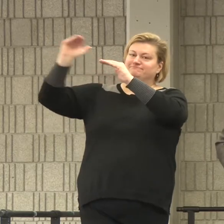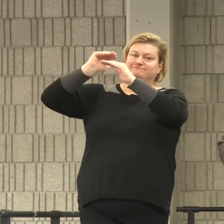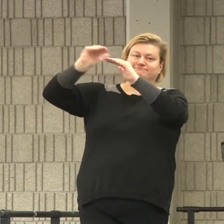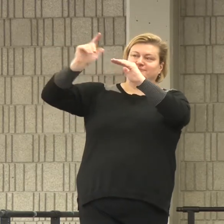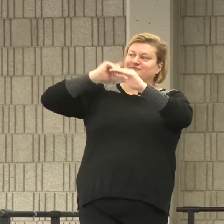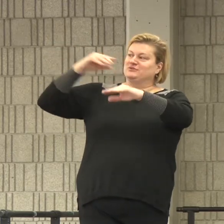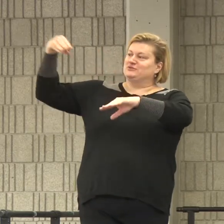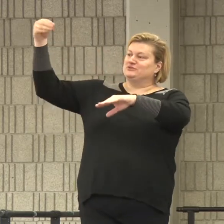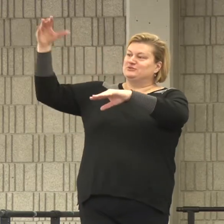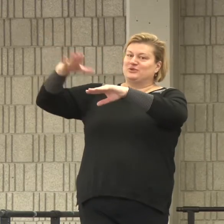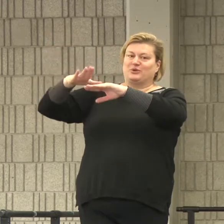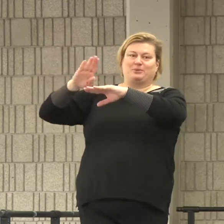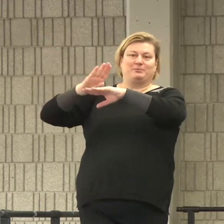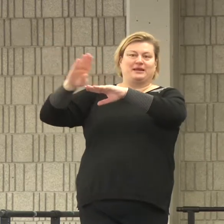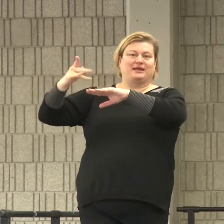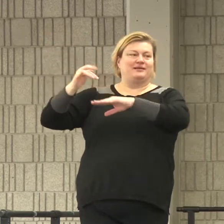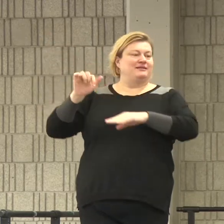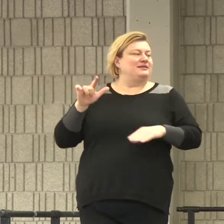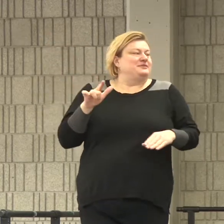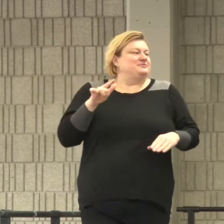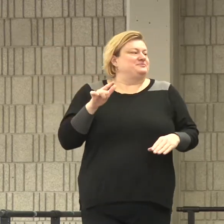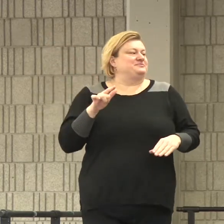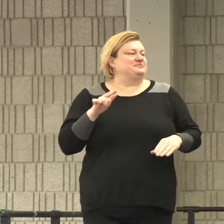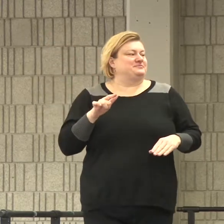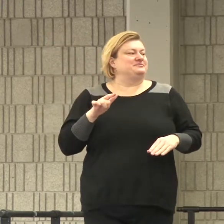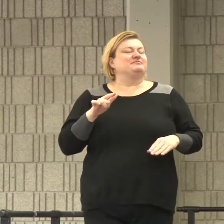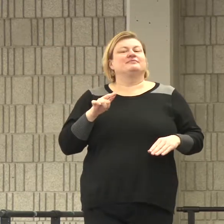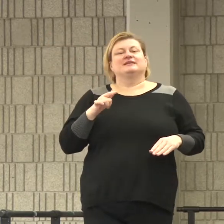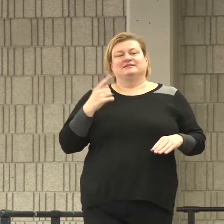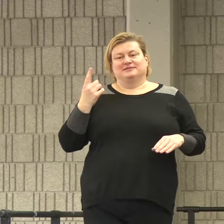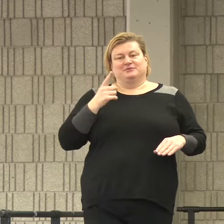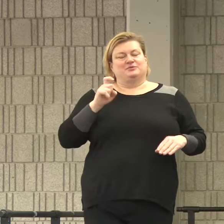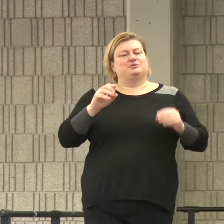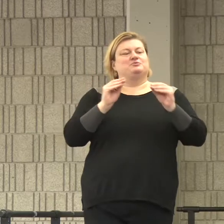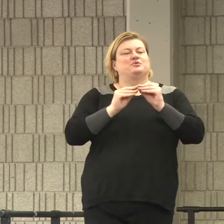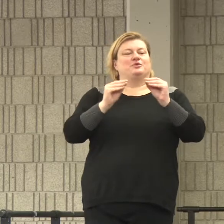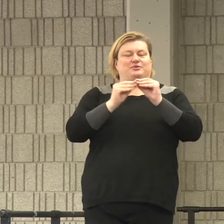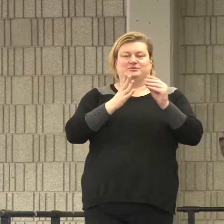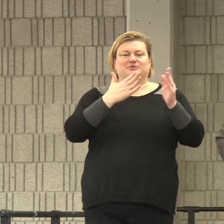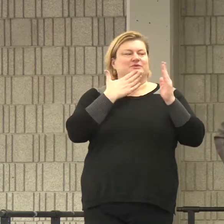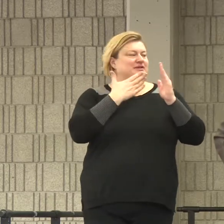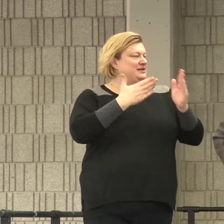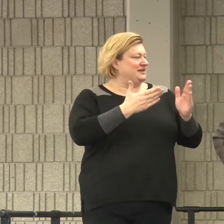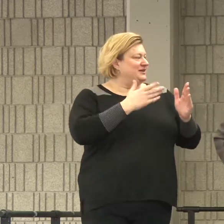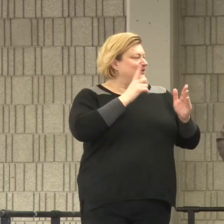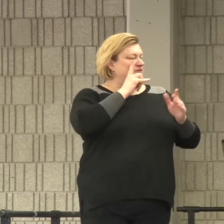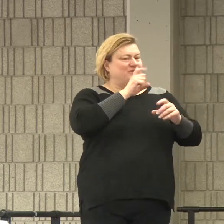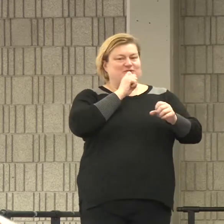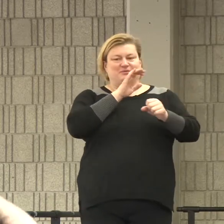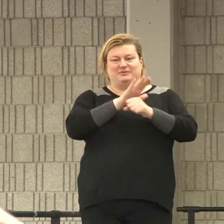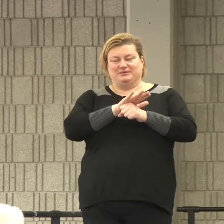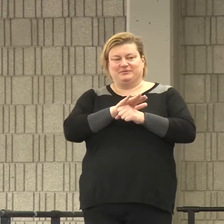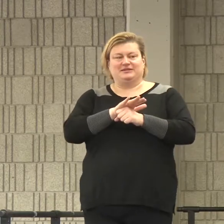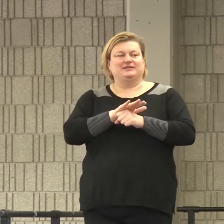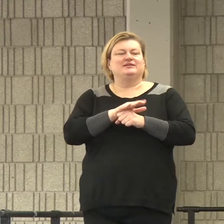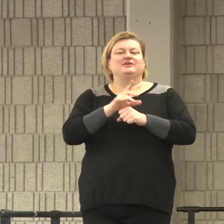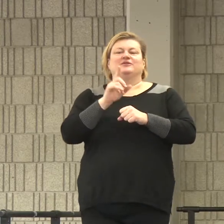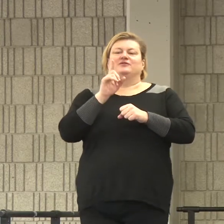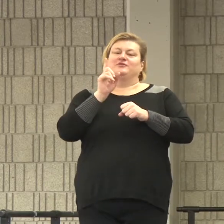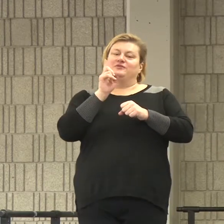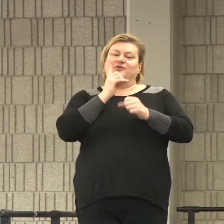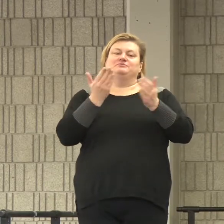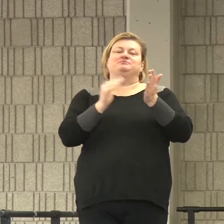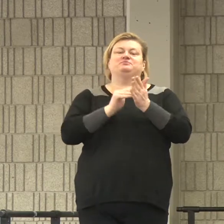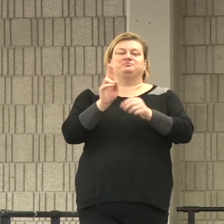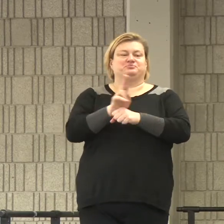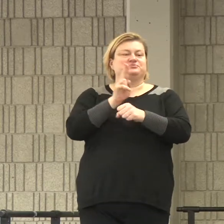solar panel after solar panel, something that we need more and more of. So thank you very much for your commitment to renewable